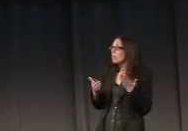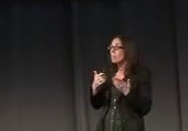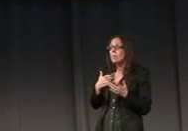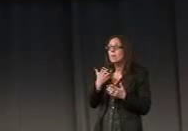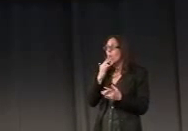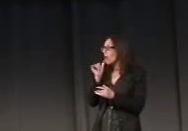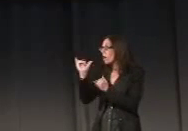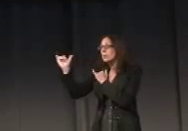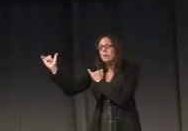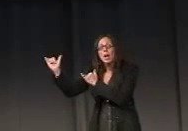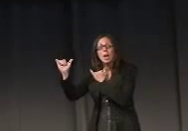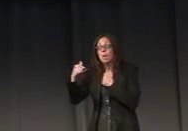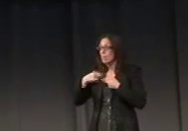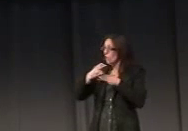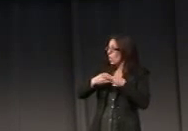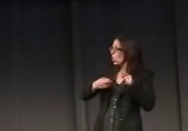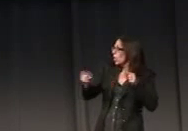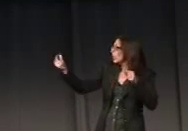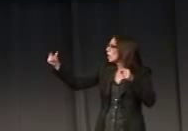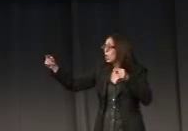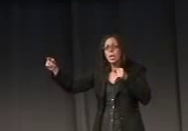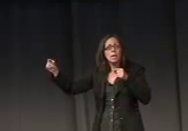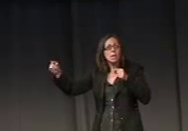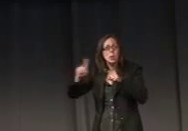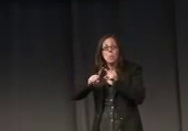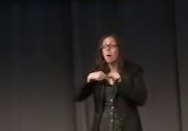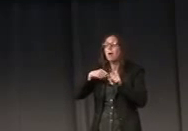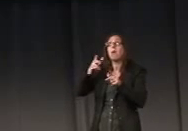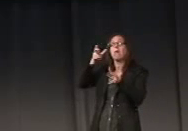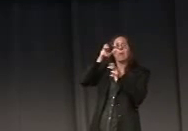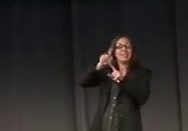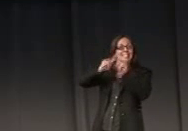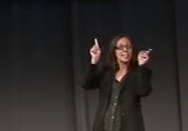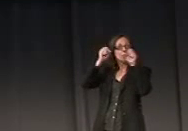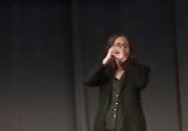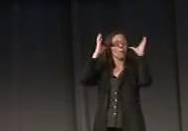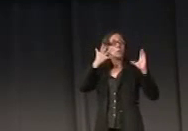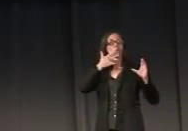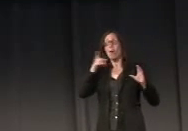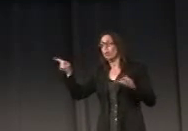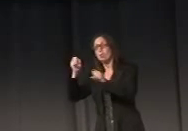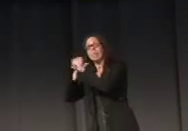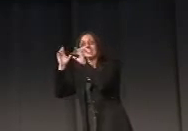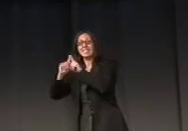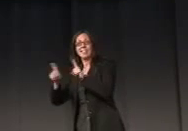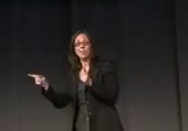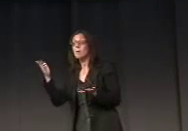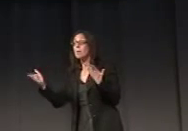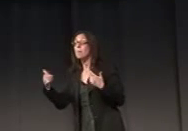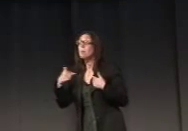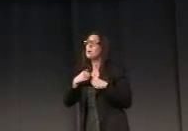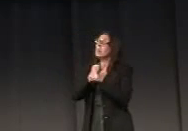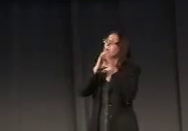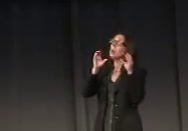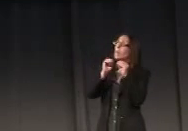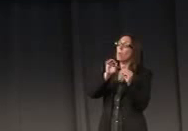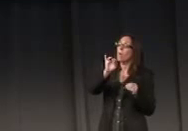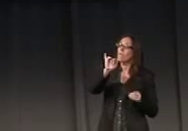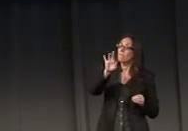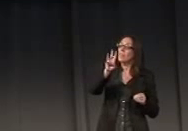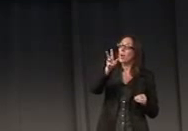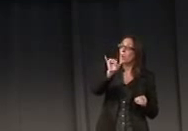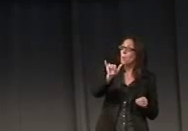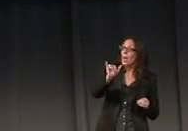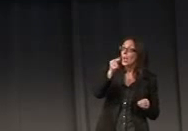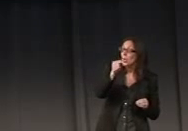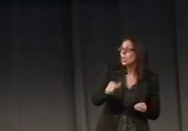all. The fact that both he and someone else call Pebble Beach fairways green and Spotlight Go signal